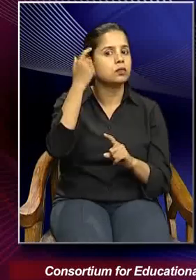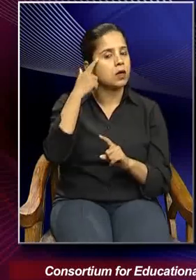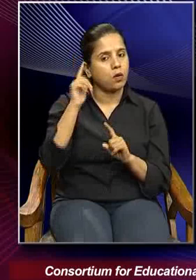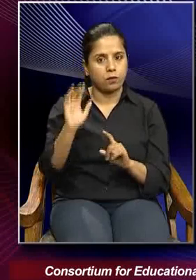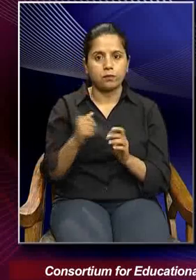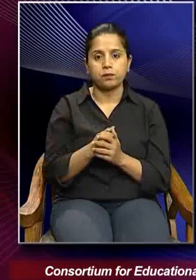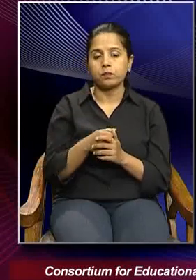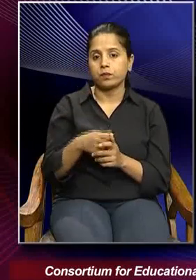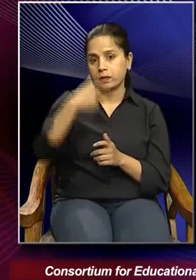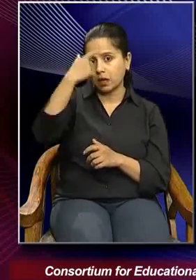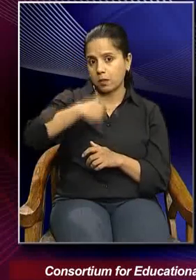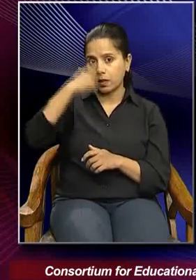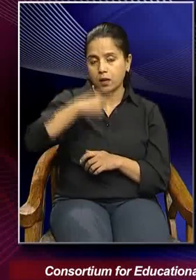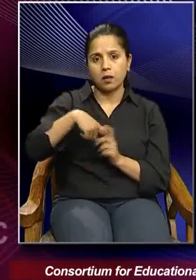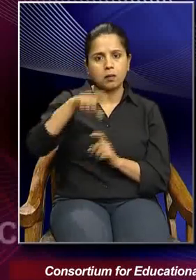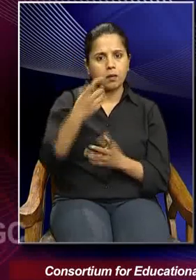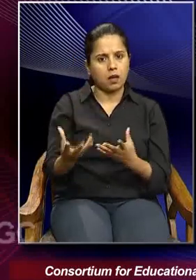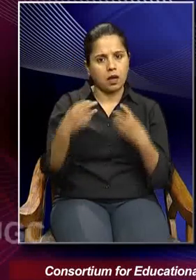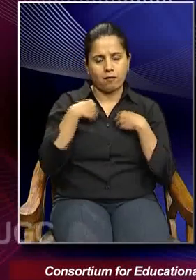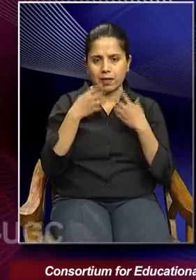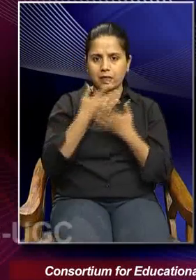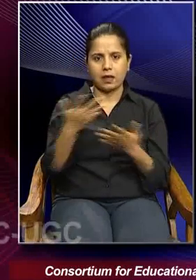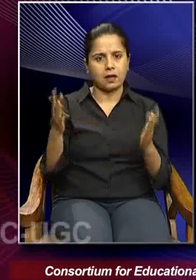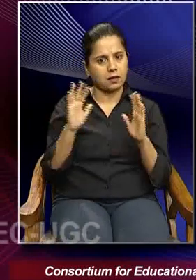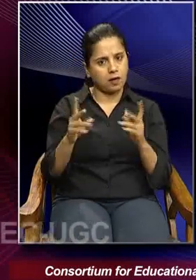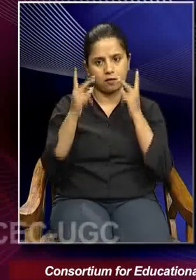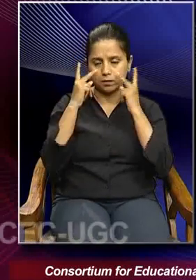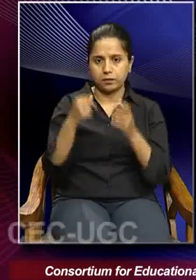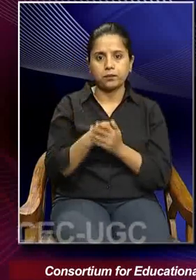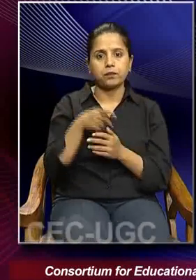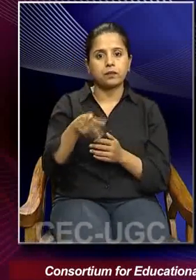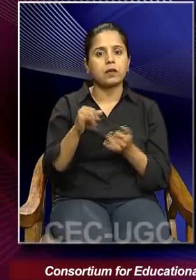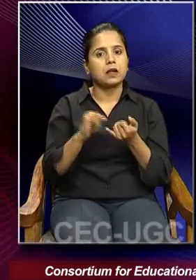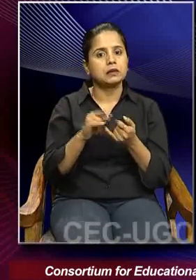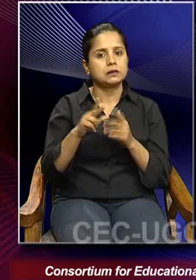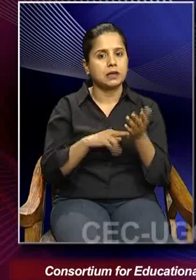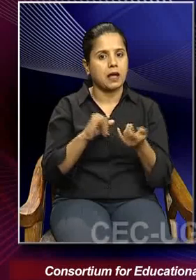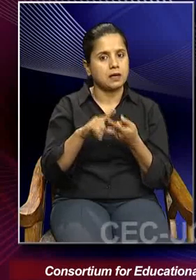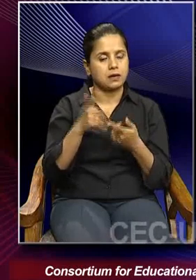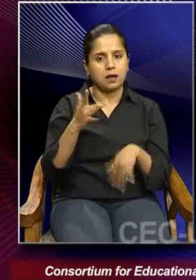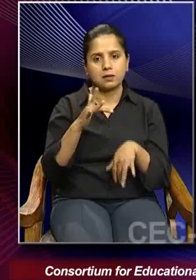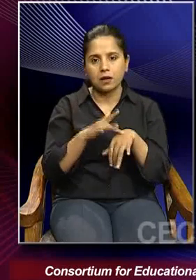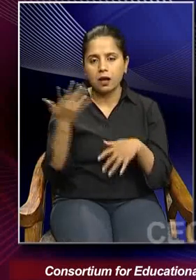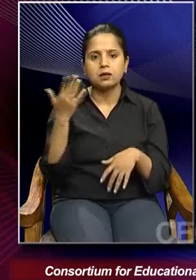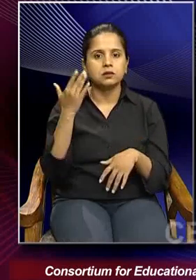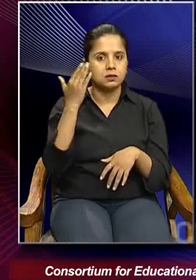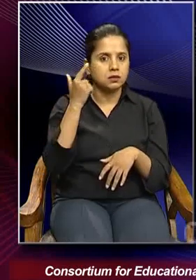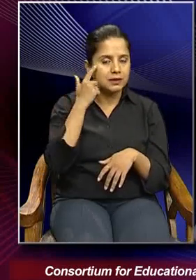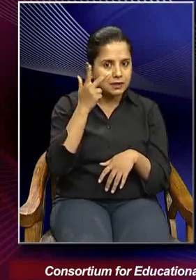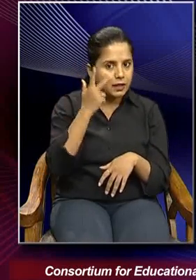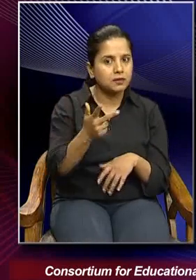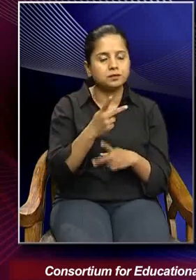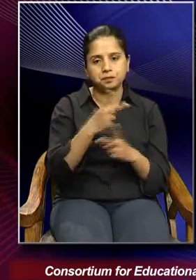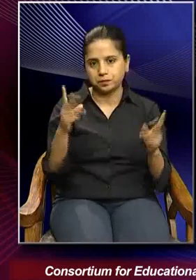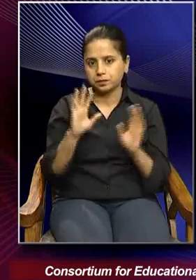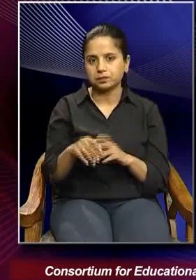So an individual perceives an object through sense organs. Then the mind reflects